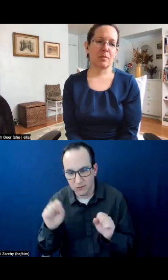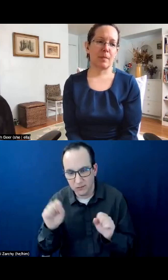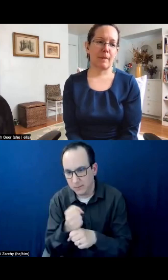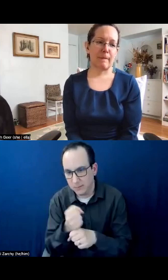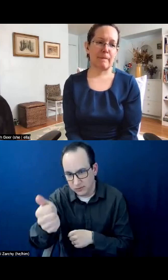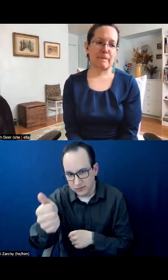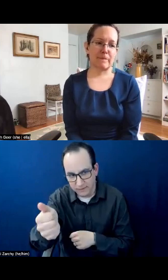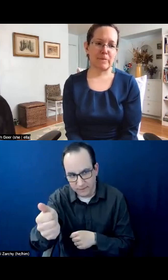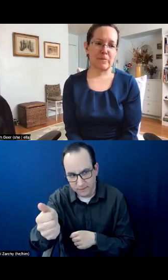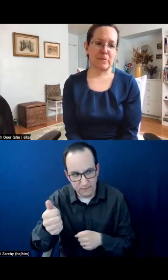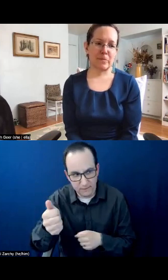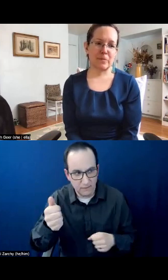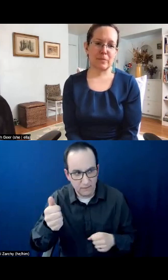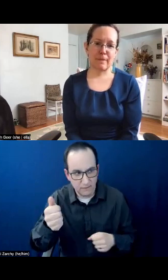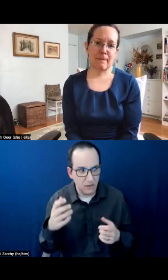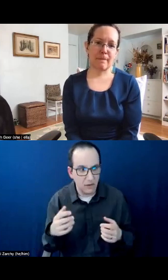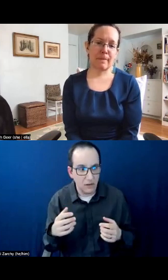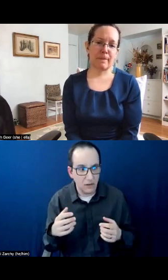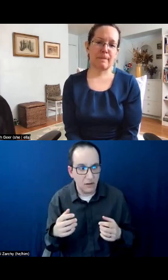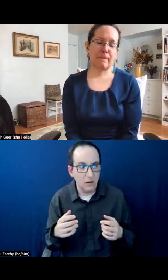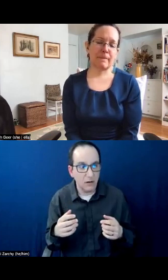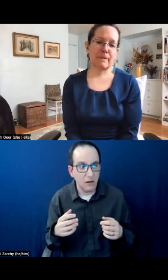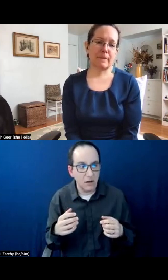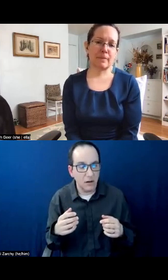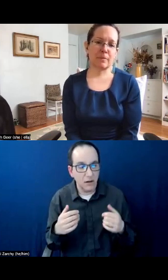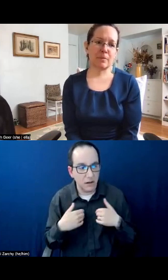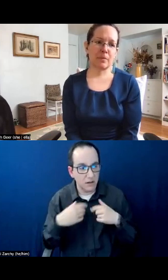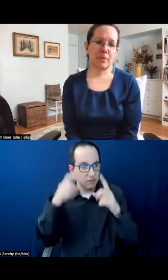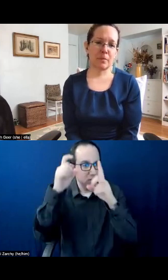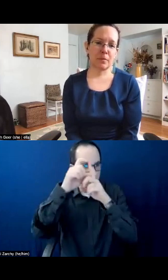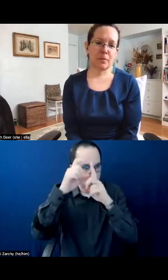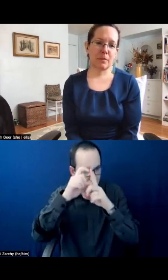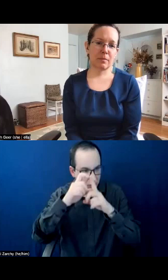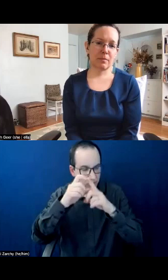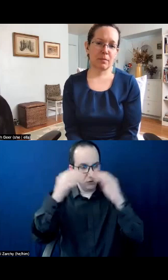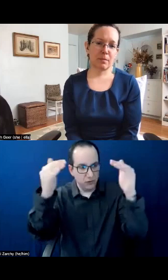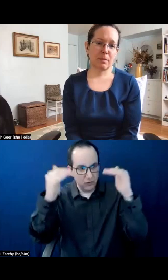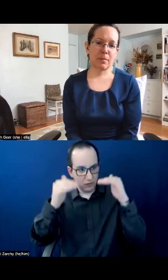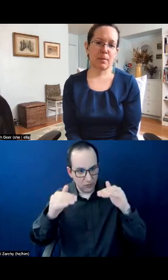And this is just a Word doc that you can also make yourself.